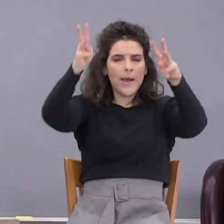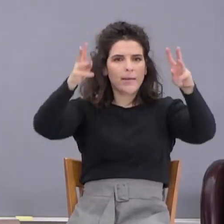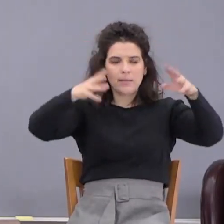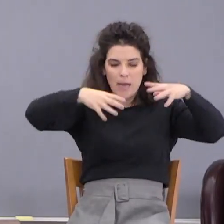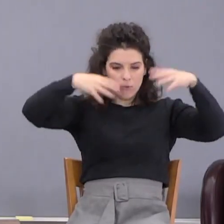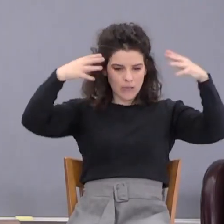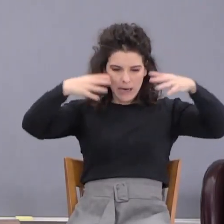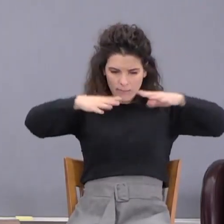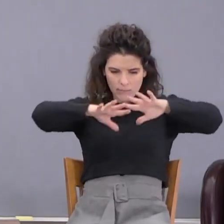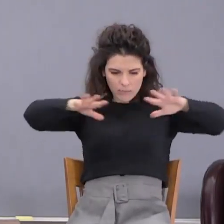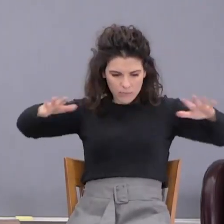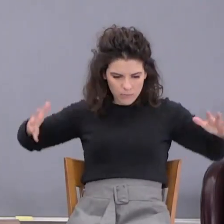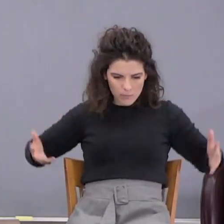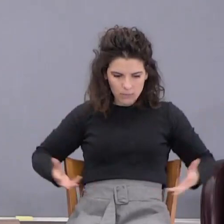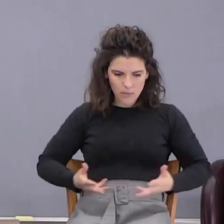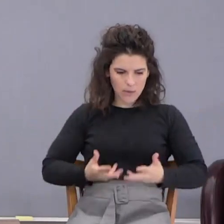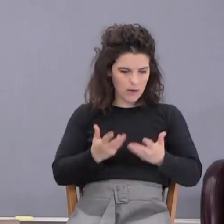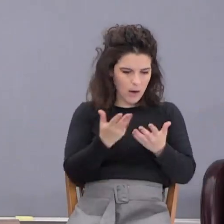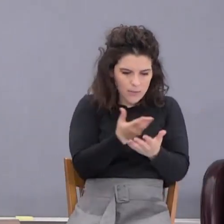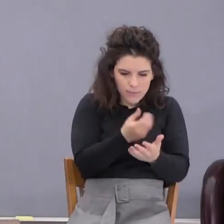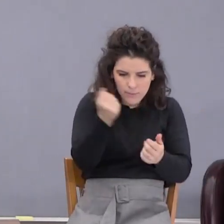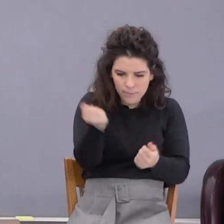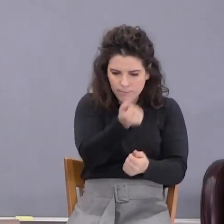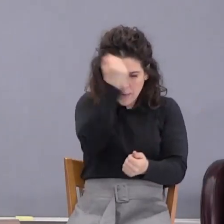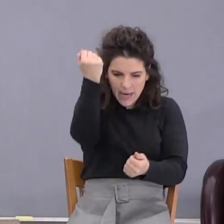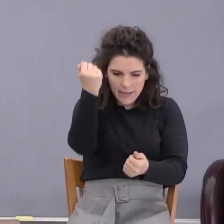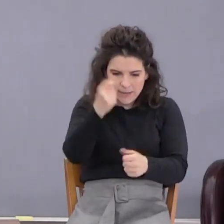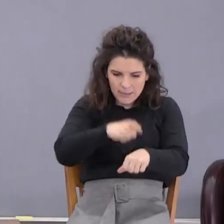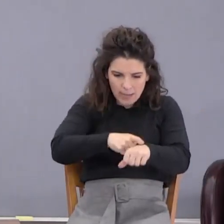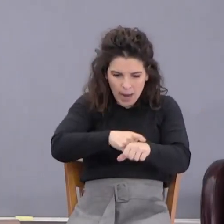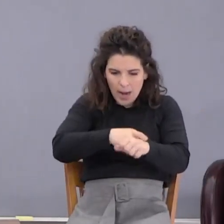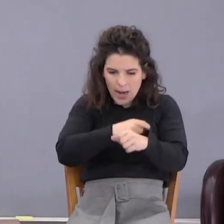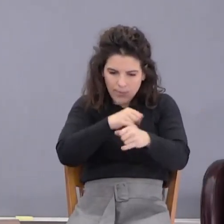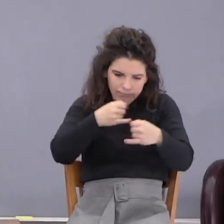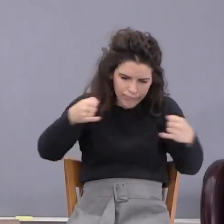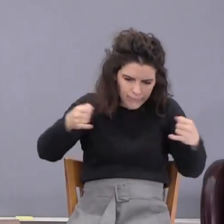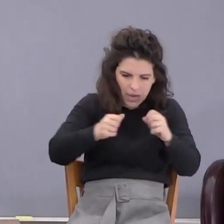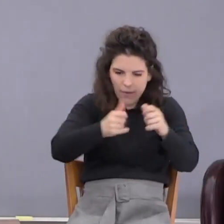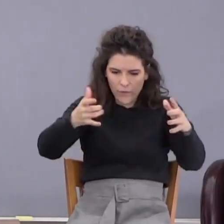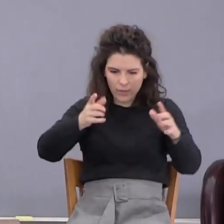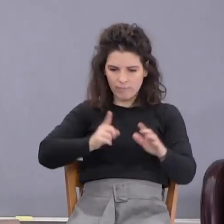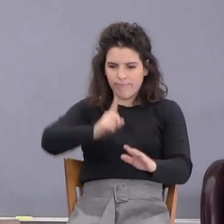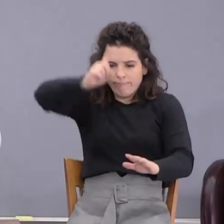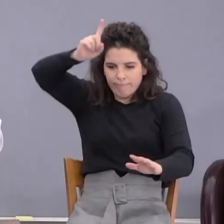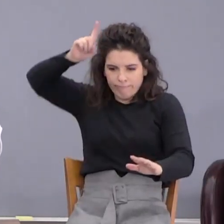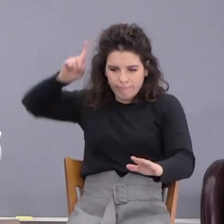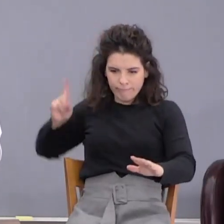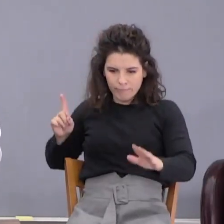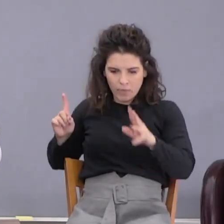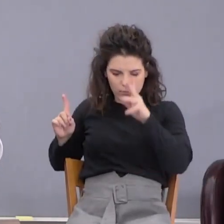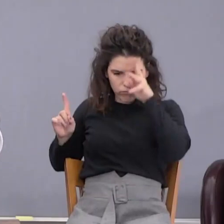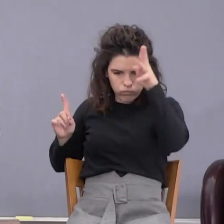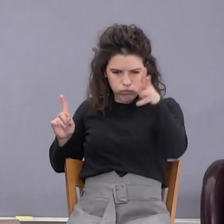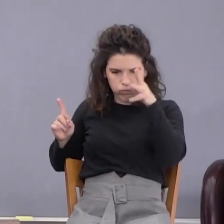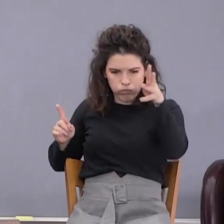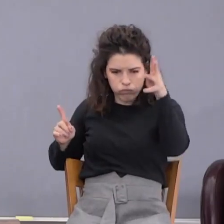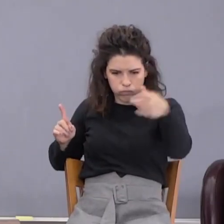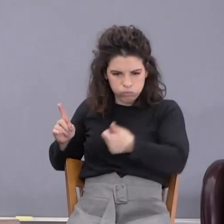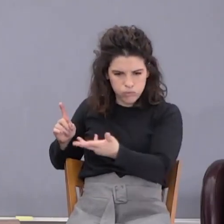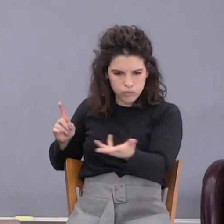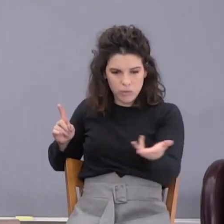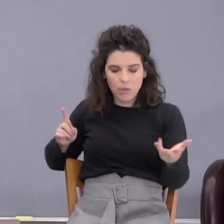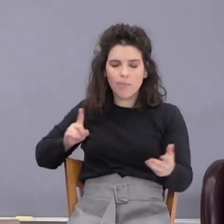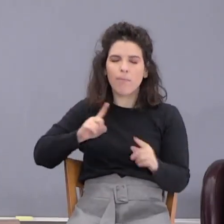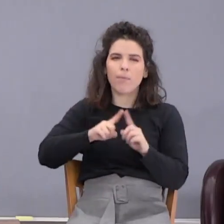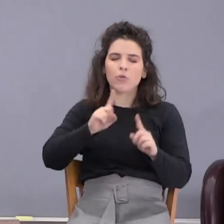of the dimensions of matter, space, time, and so on and so forth. Okay. So my point is this: true science will lead one to